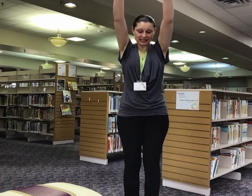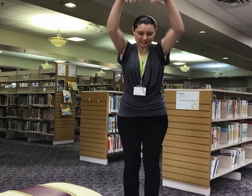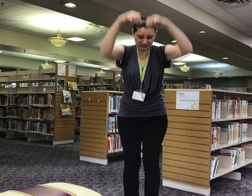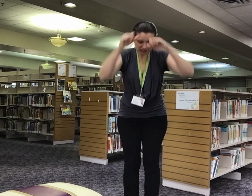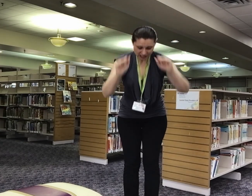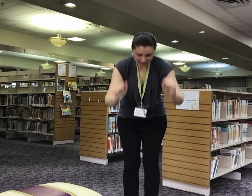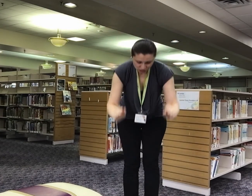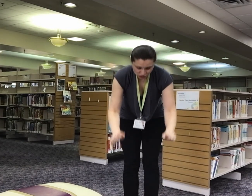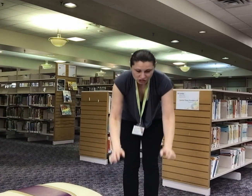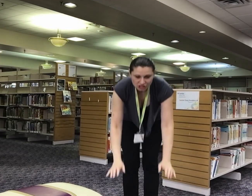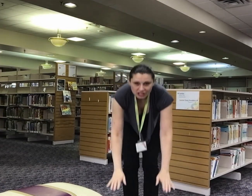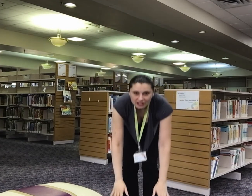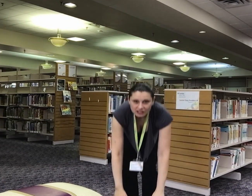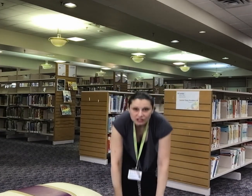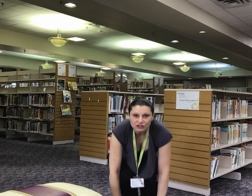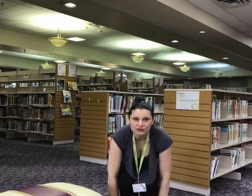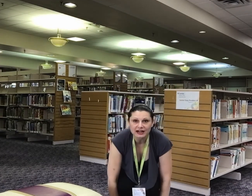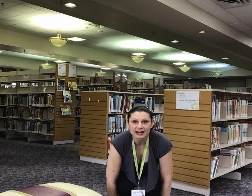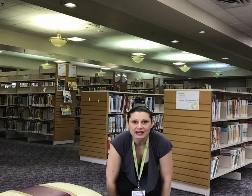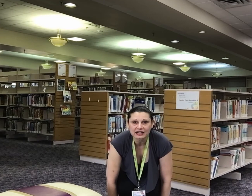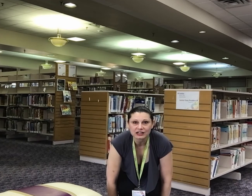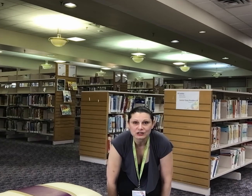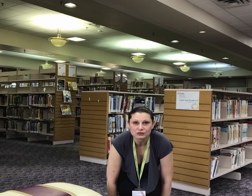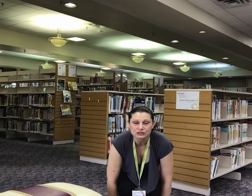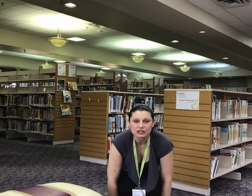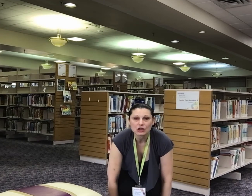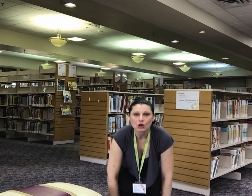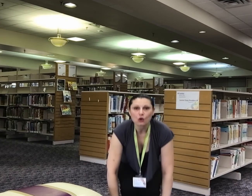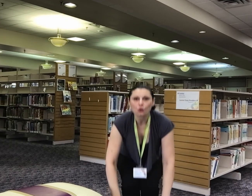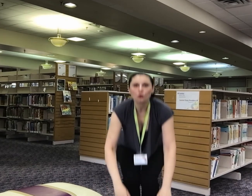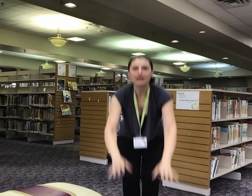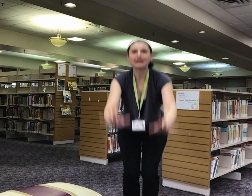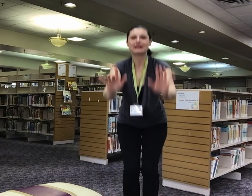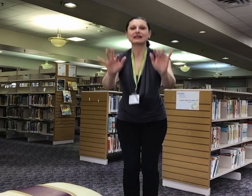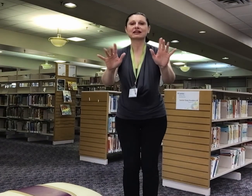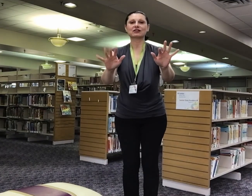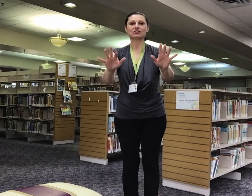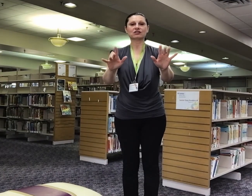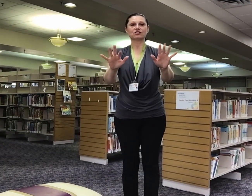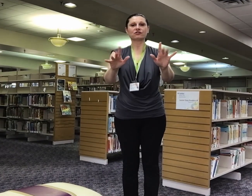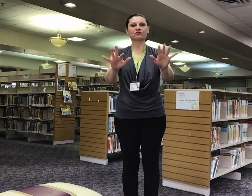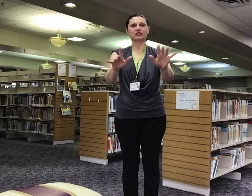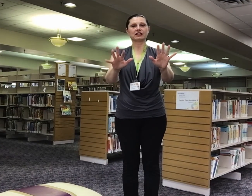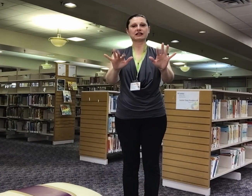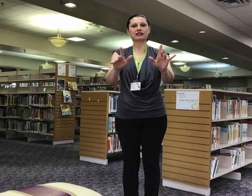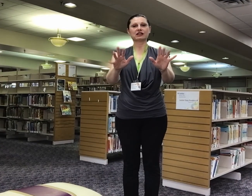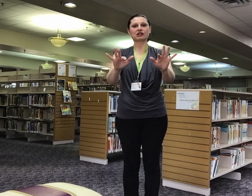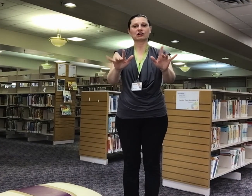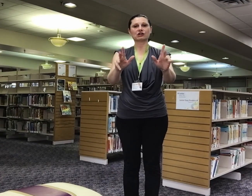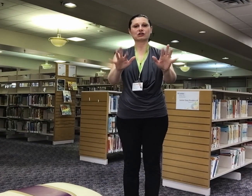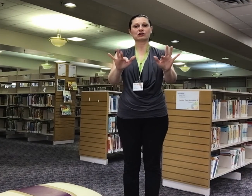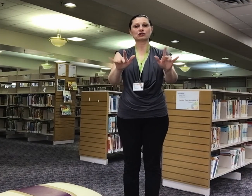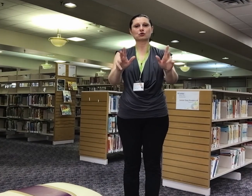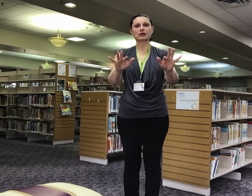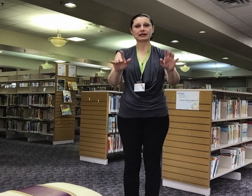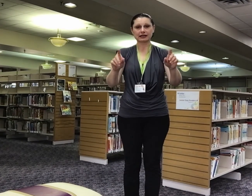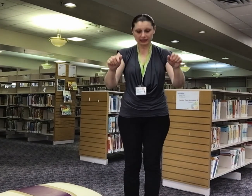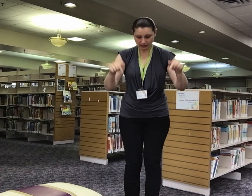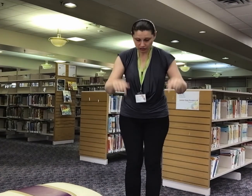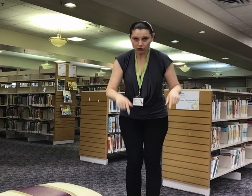and touch the ground. Wiggle fingers,